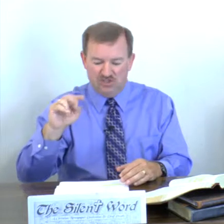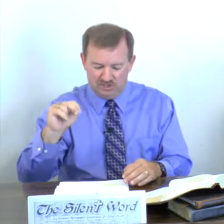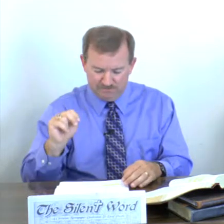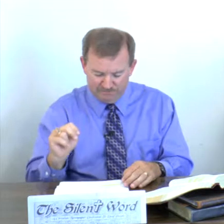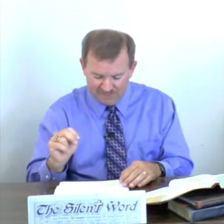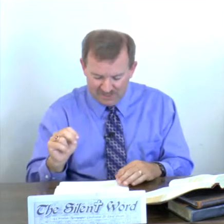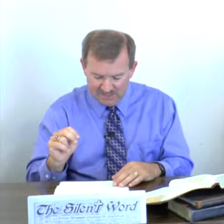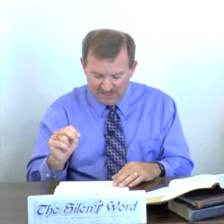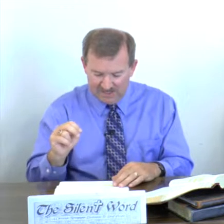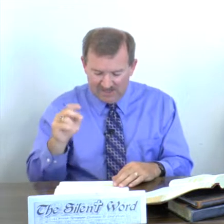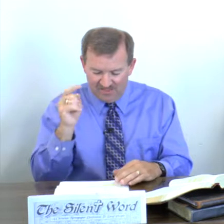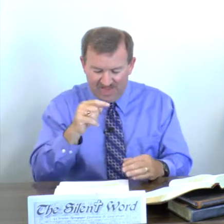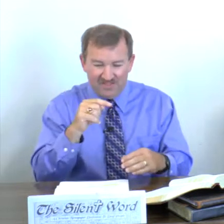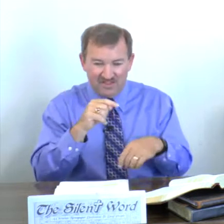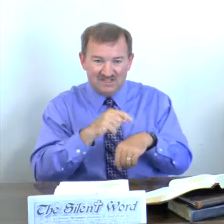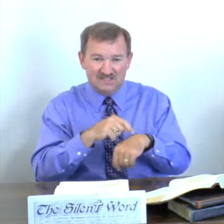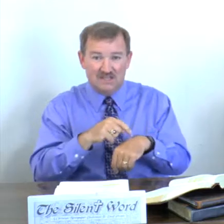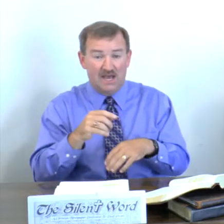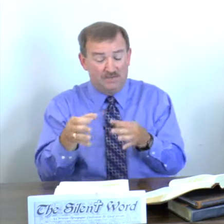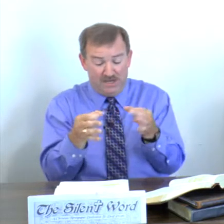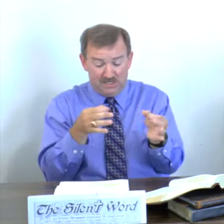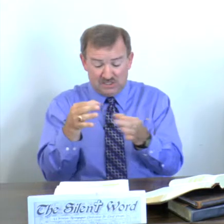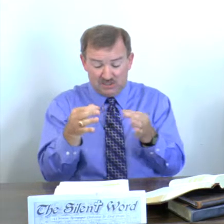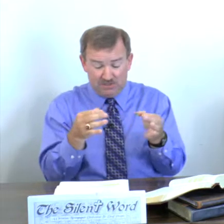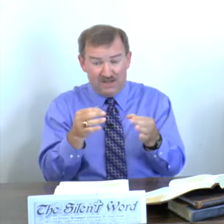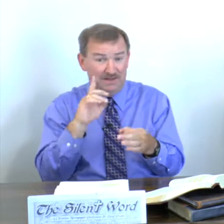desolation. This is a time, and it's explained